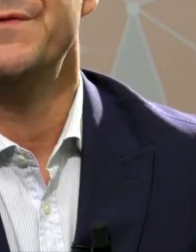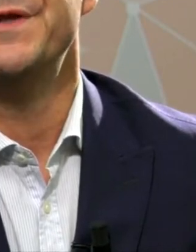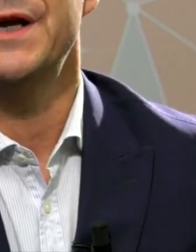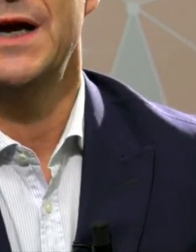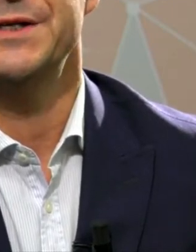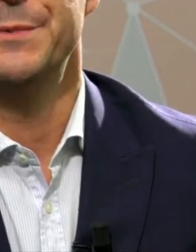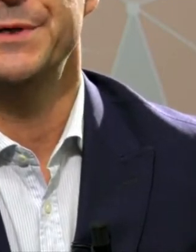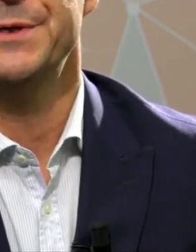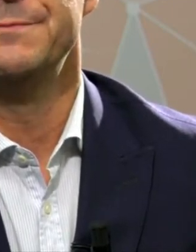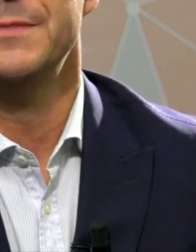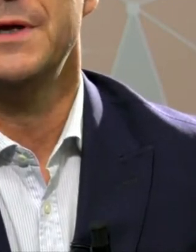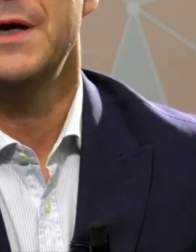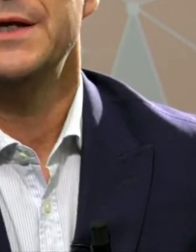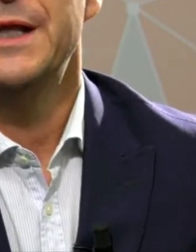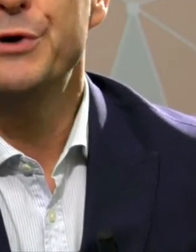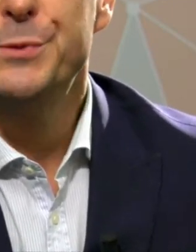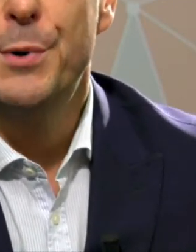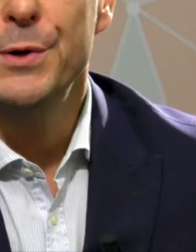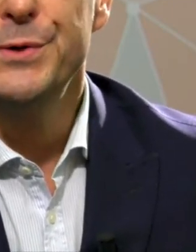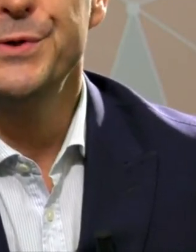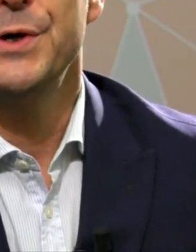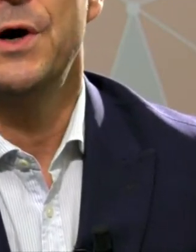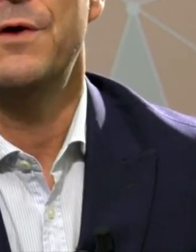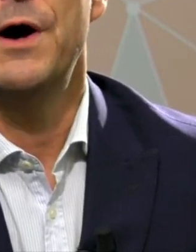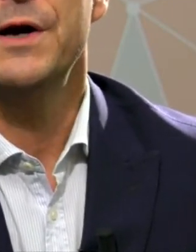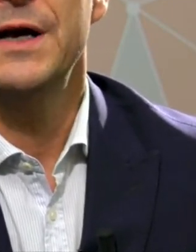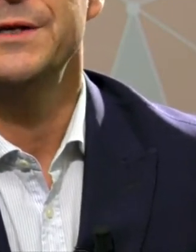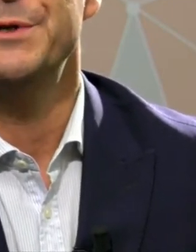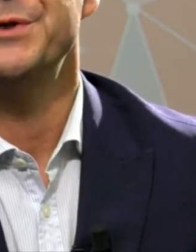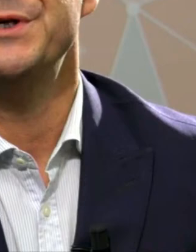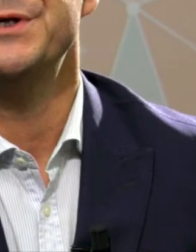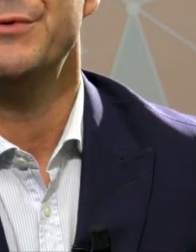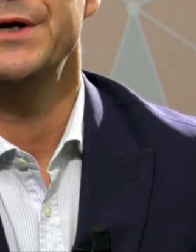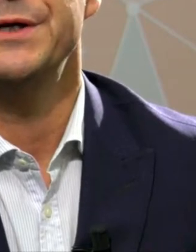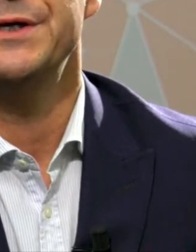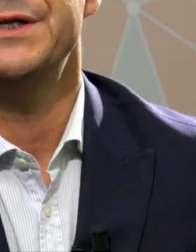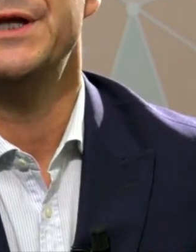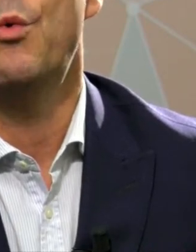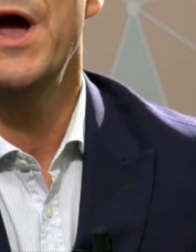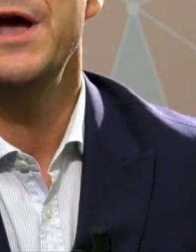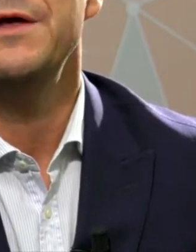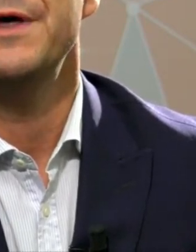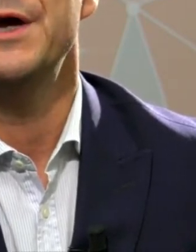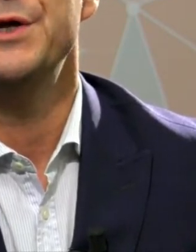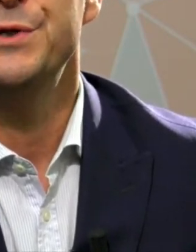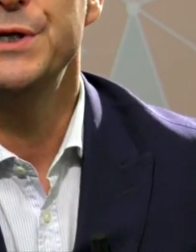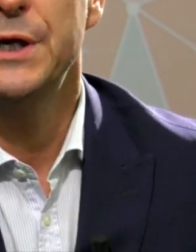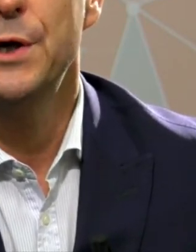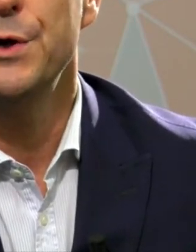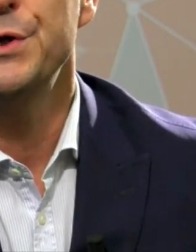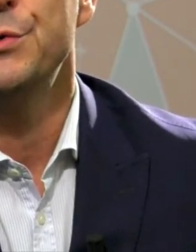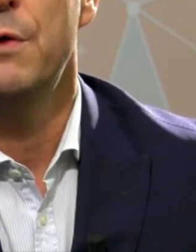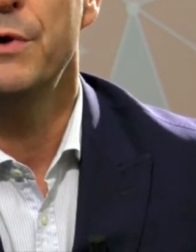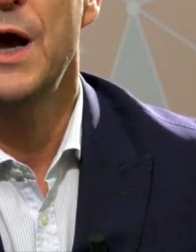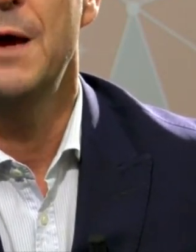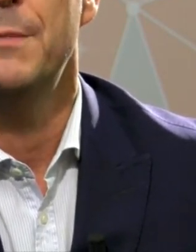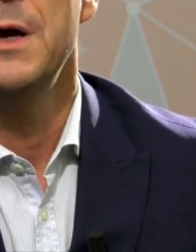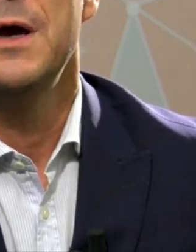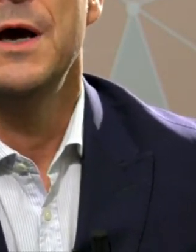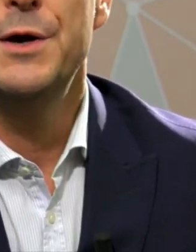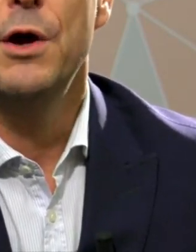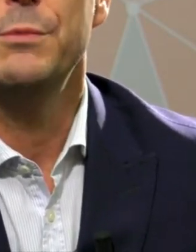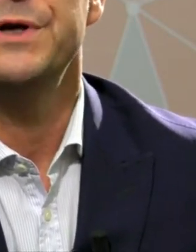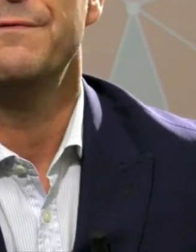to serve the customers. The response of our customers to this crisis, the way they are using technology to